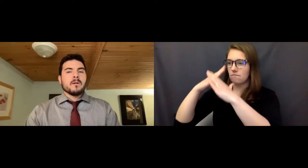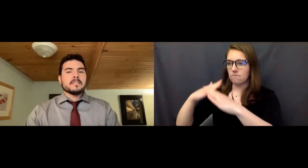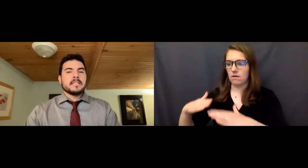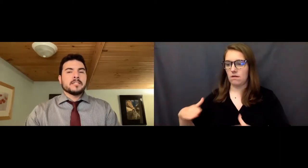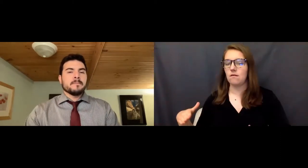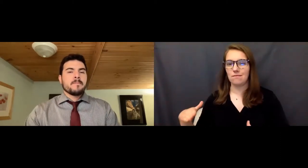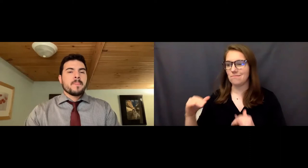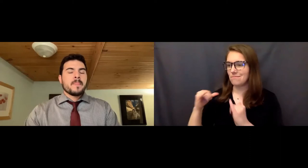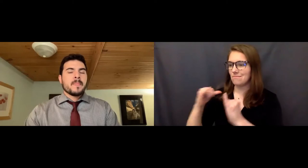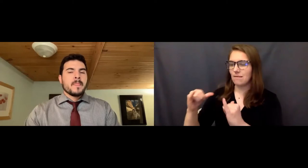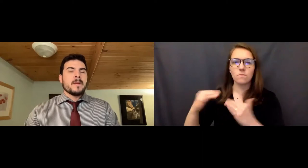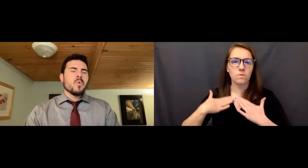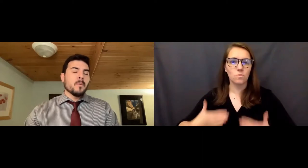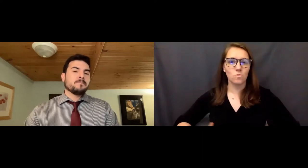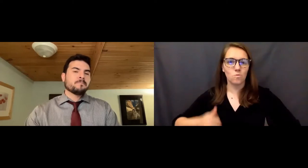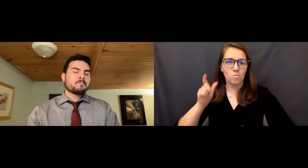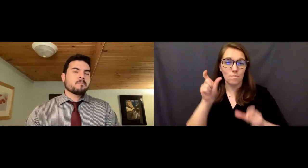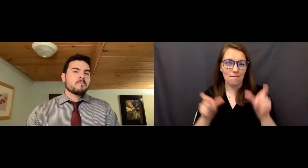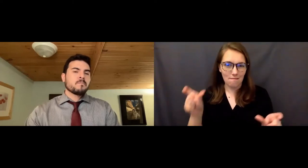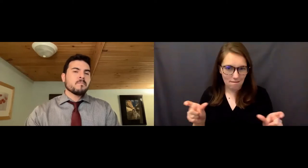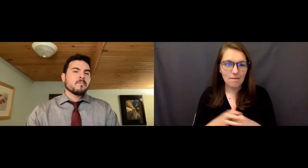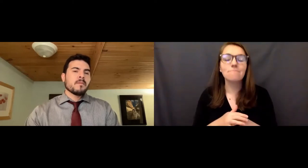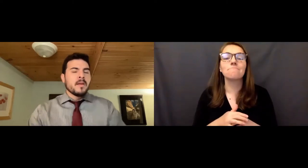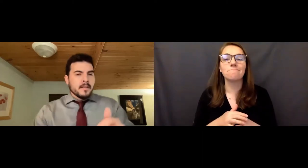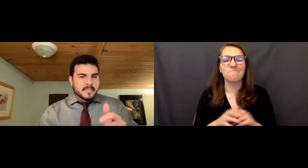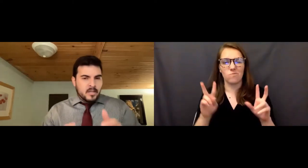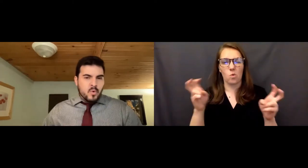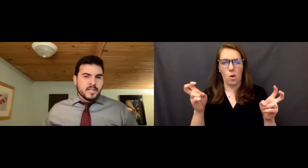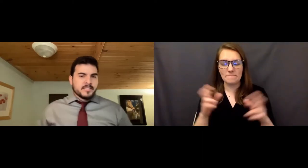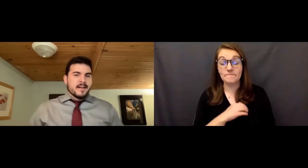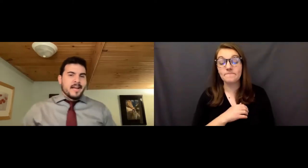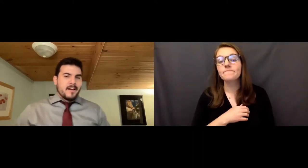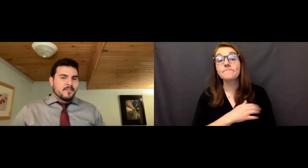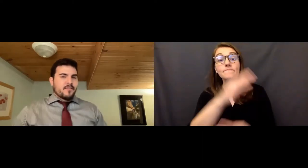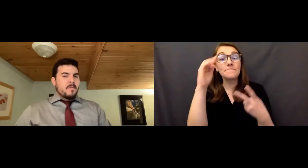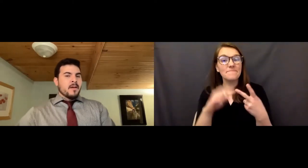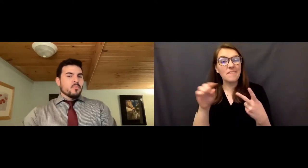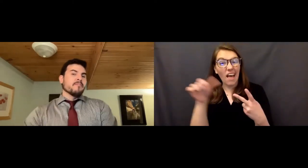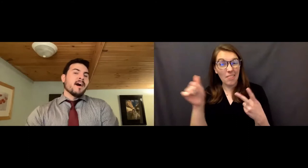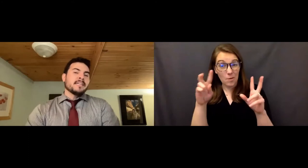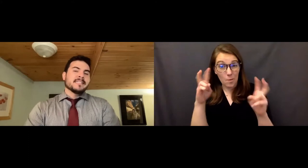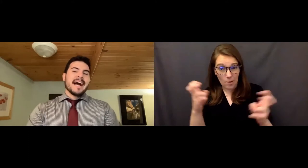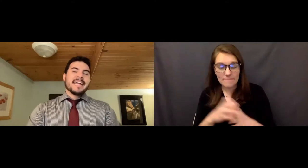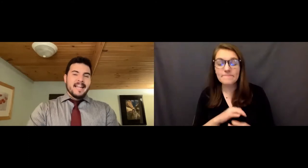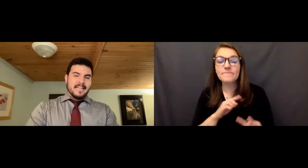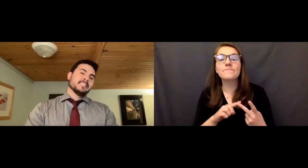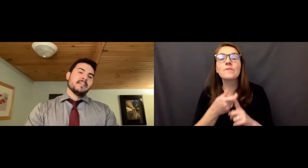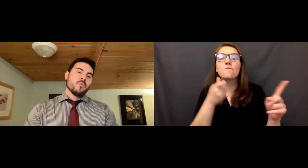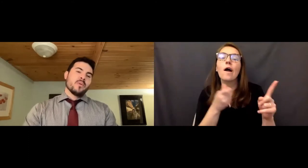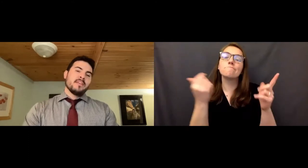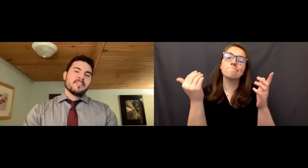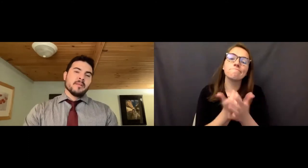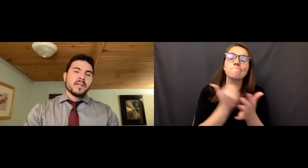underlying all distinction. End quote. The second quotation that I have is from the revised